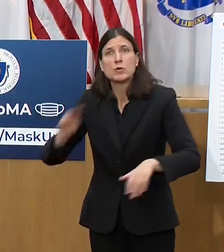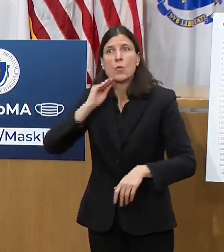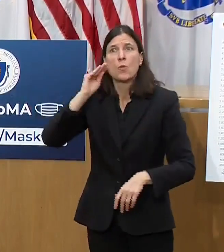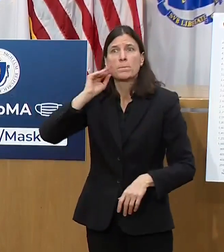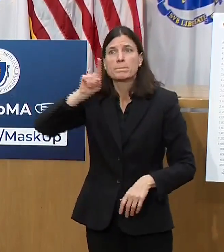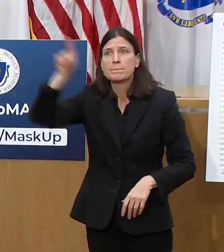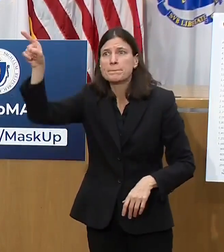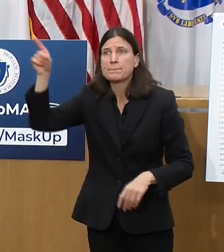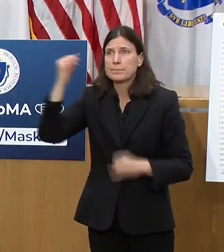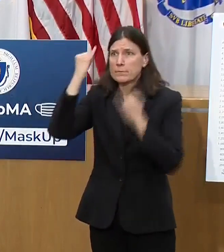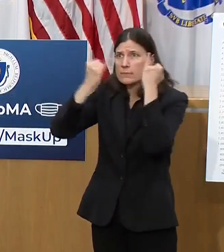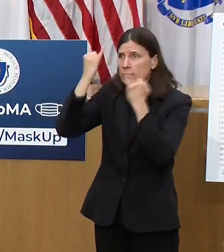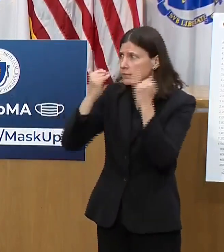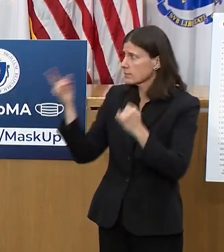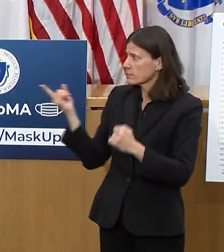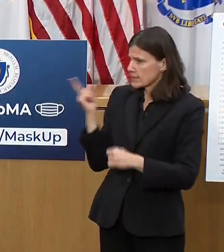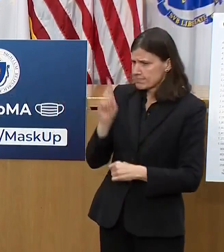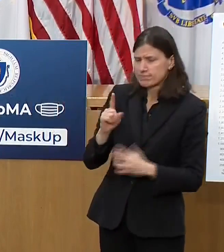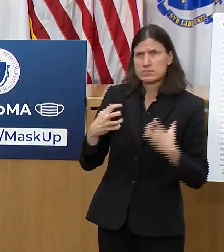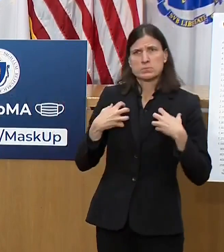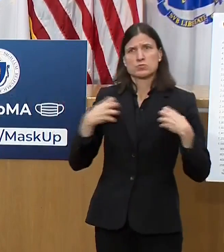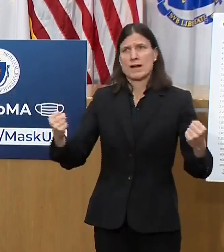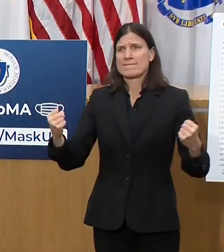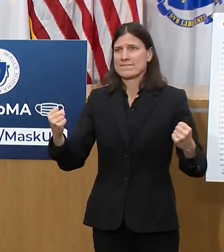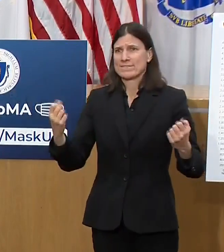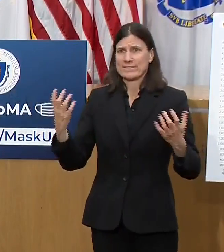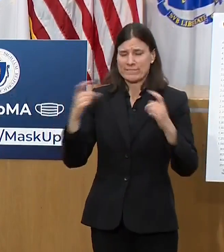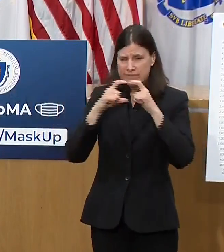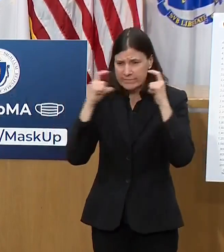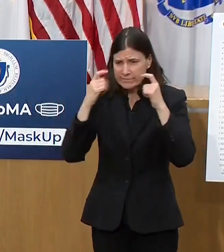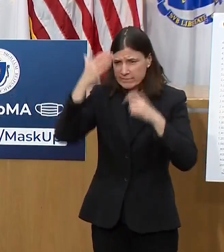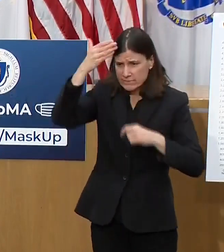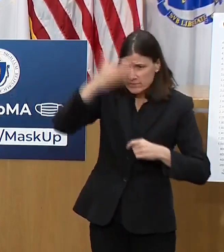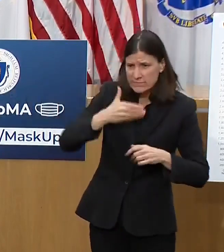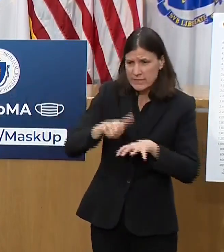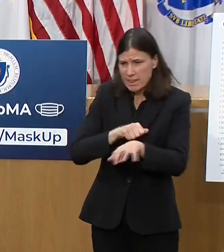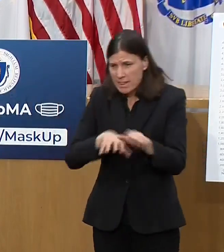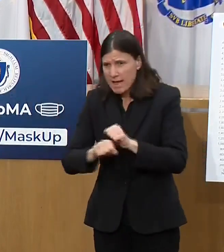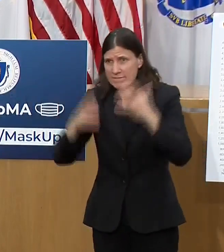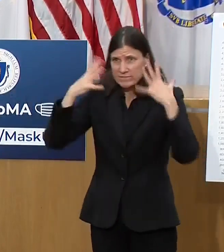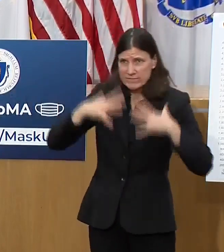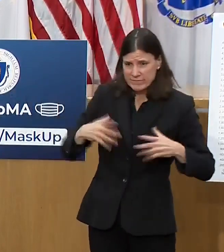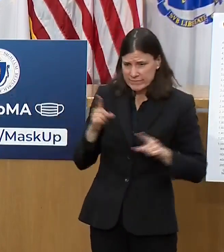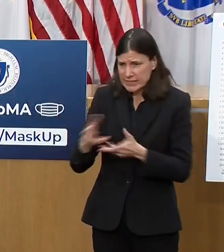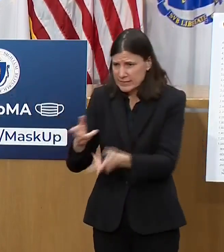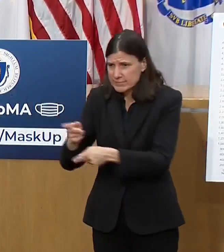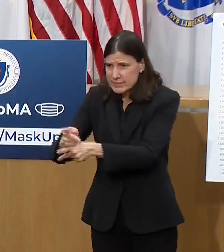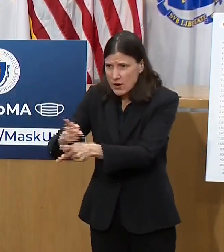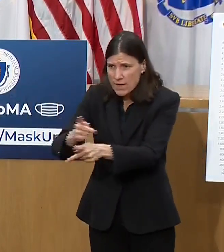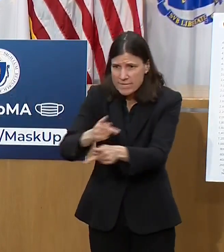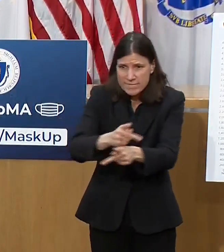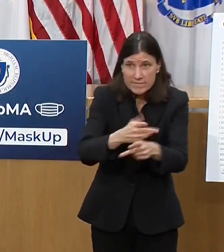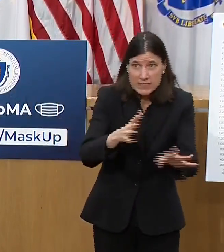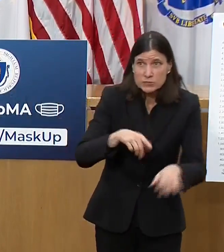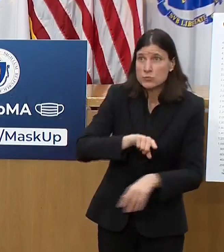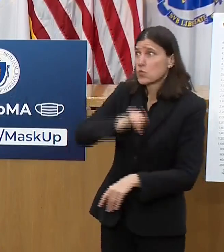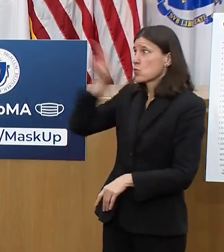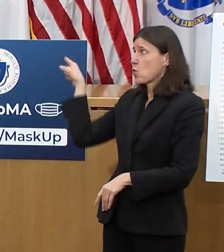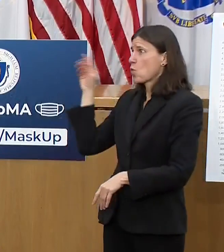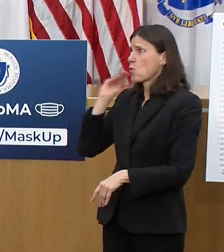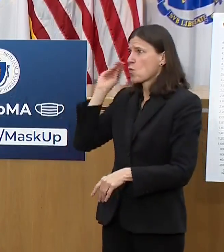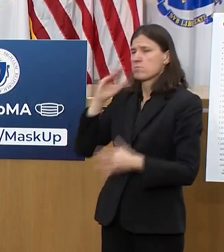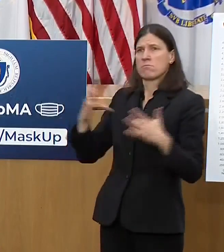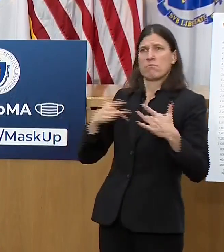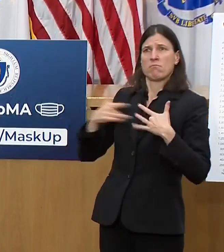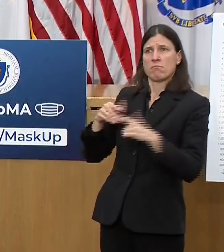concern that I don't want to bring this home to my family. I don't want to put my family at risk. Even